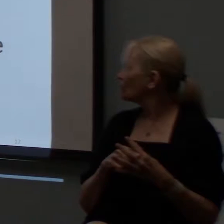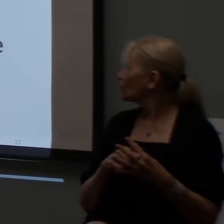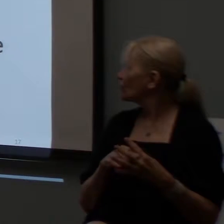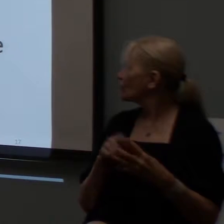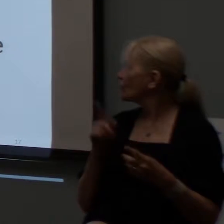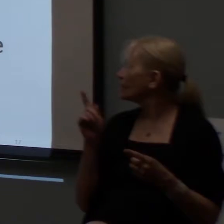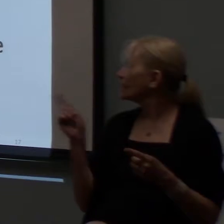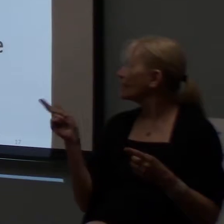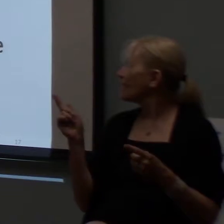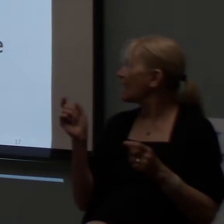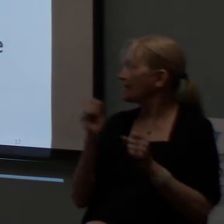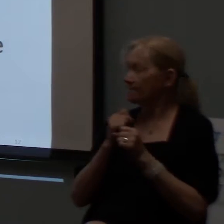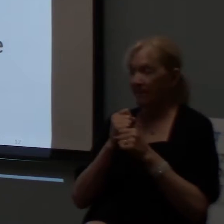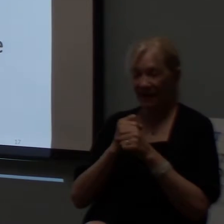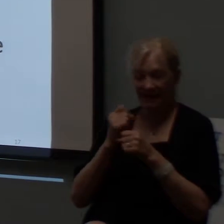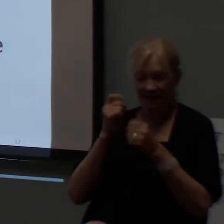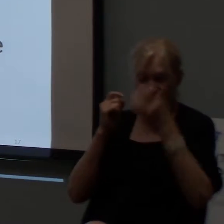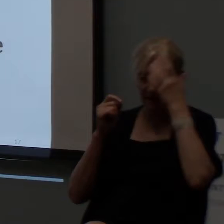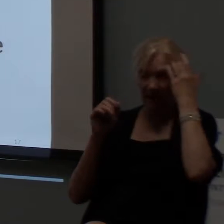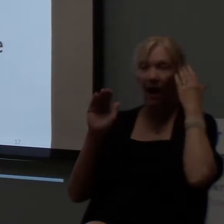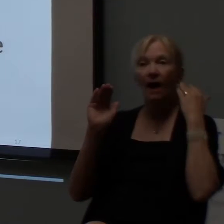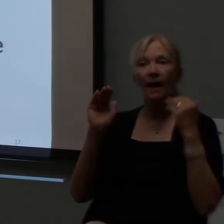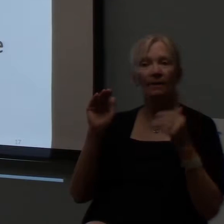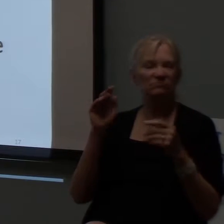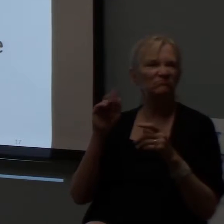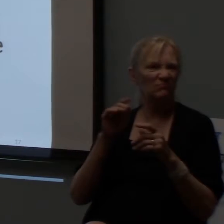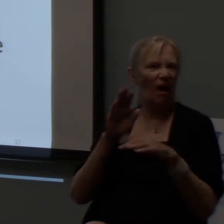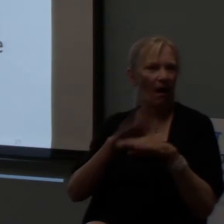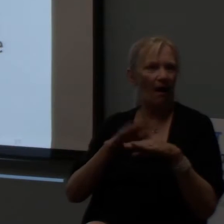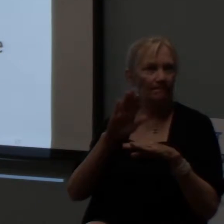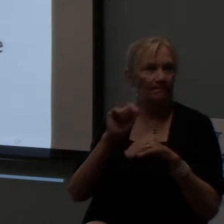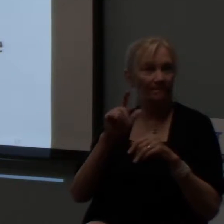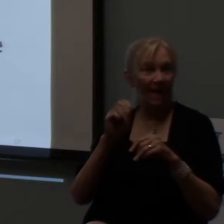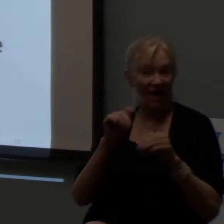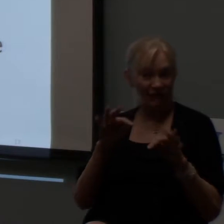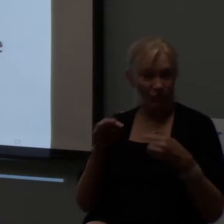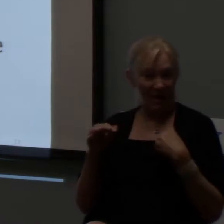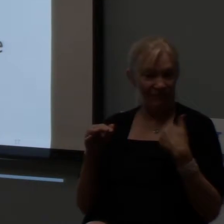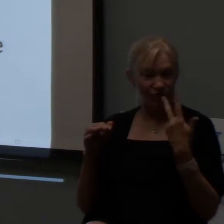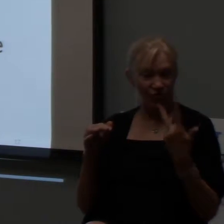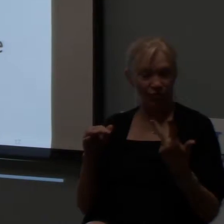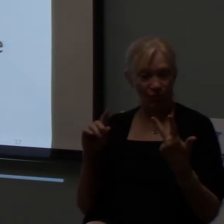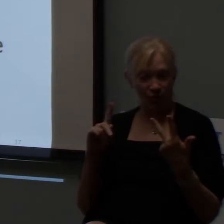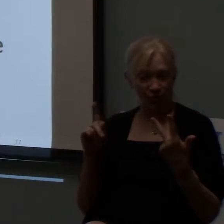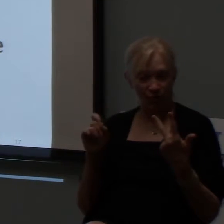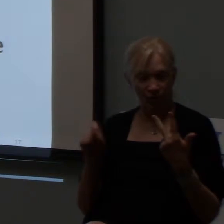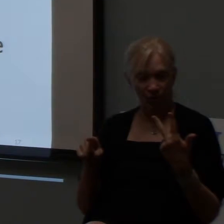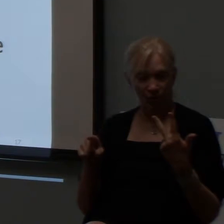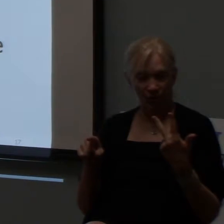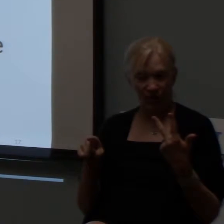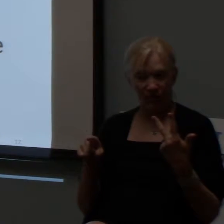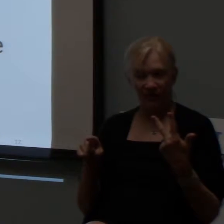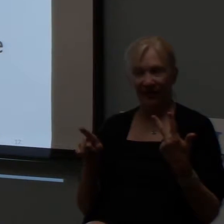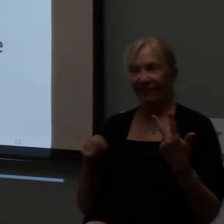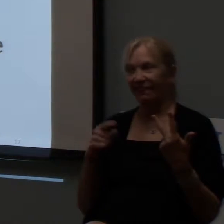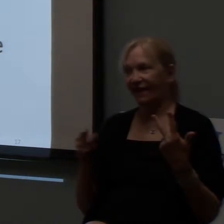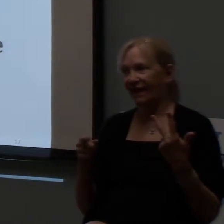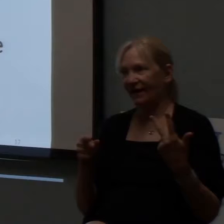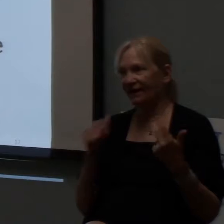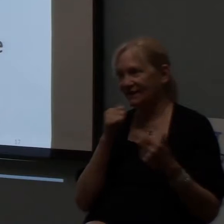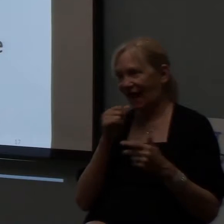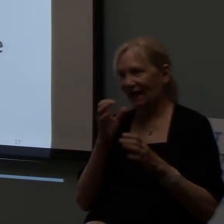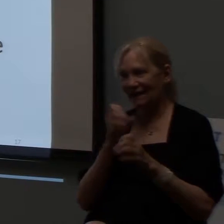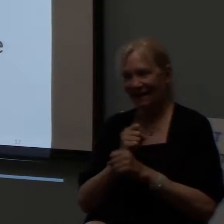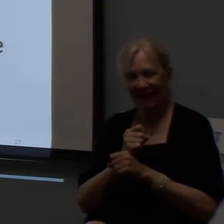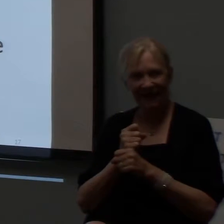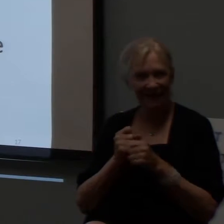which makes sense, which would appear on the ballot, which makes sense because if you have 3 questions, then you get into not getting a